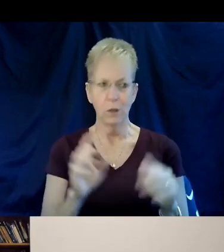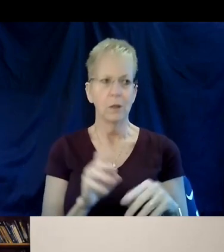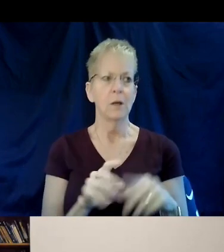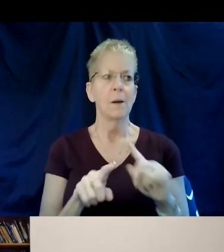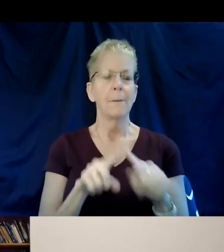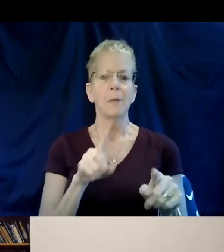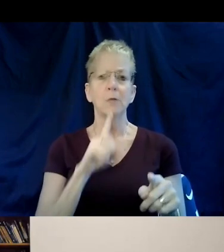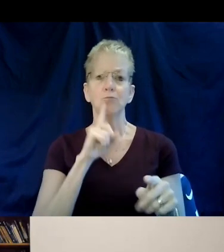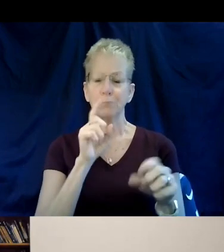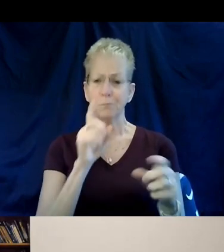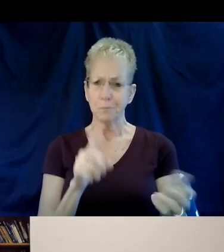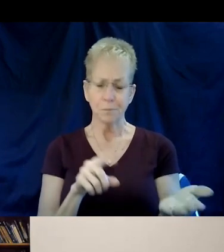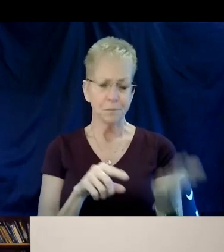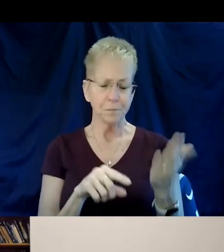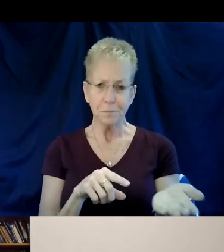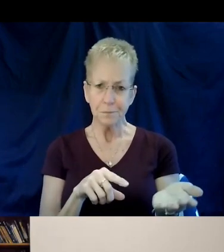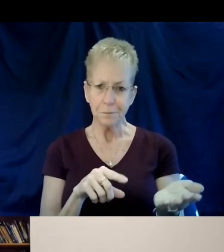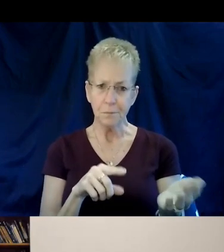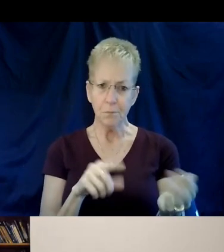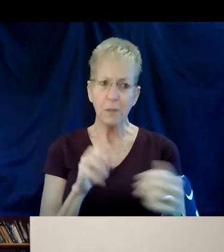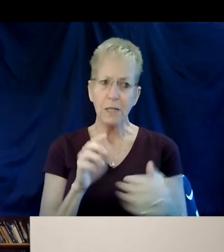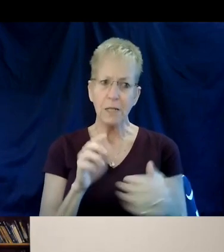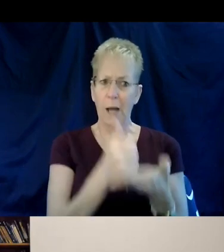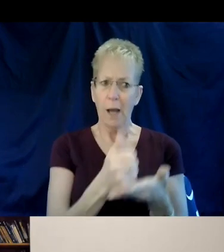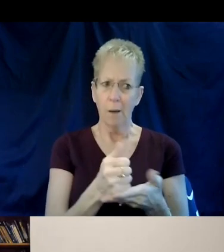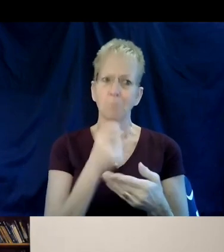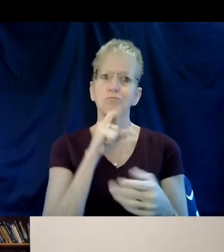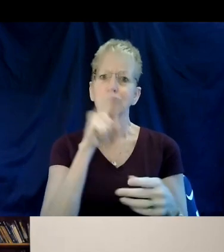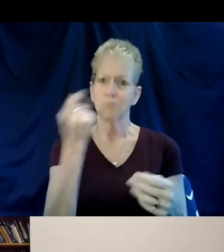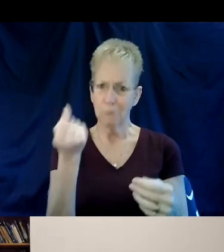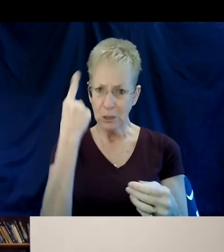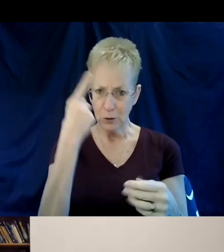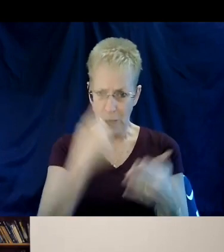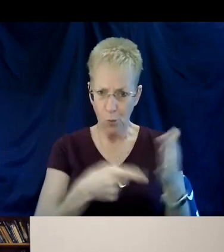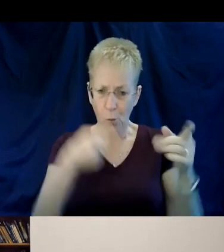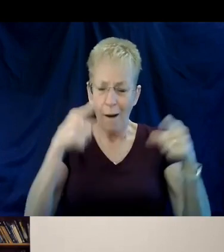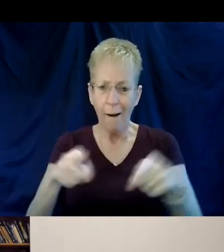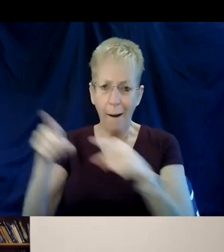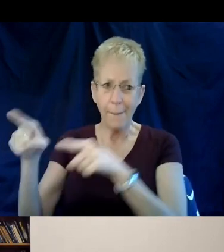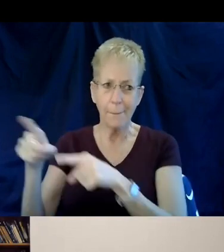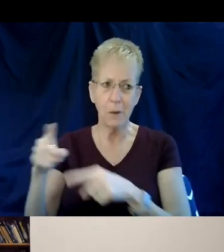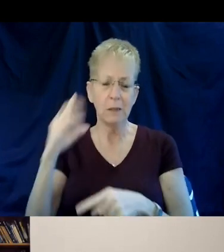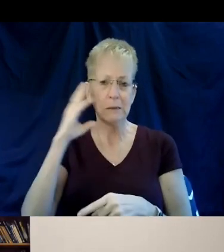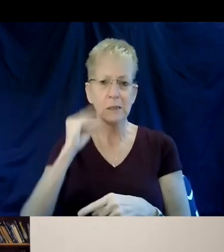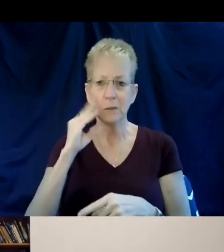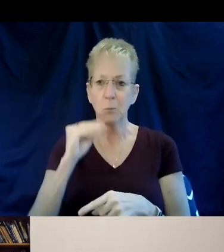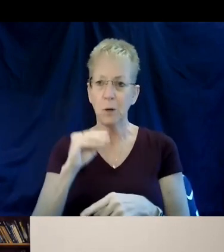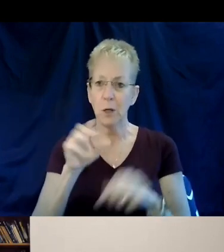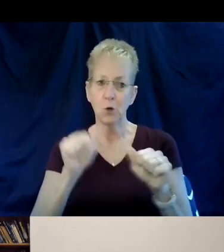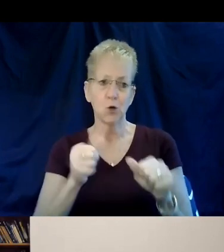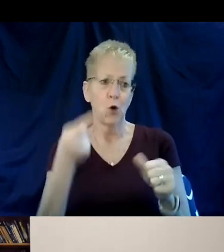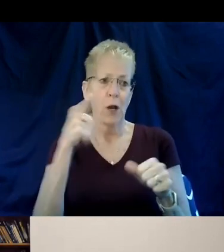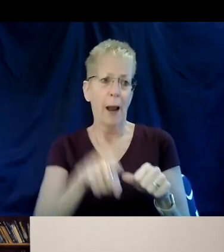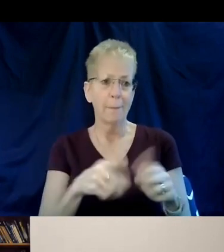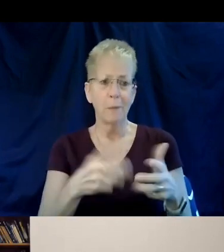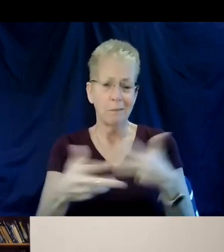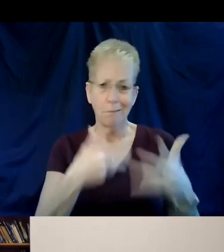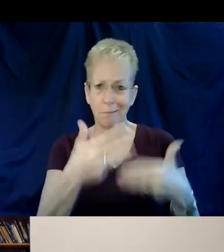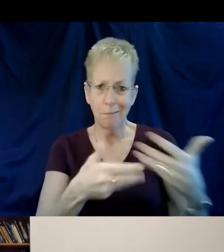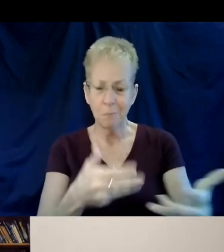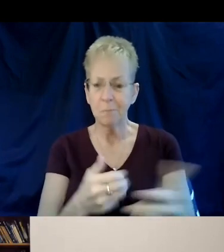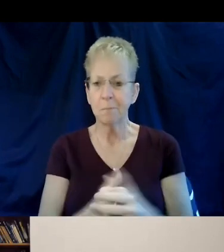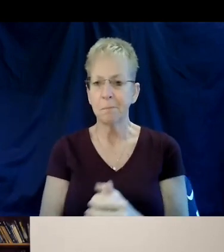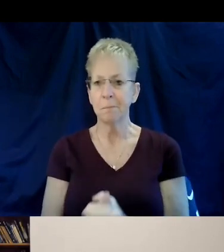an understanding of what this or that might have been like. And if that can happen once in a book, then that's